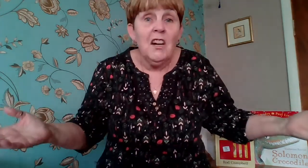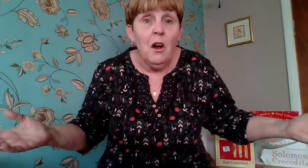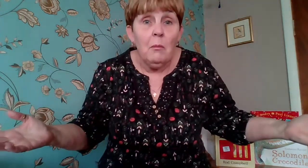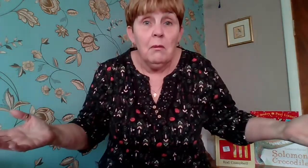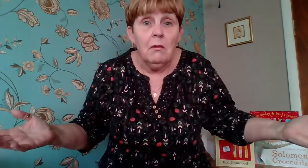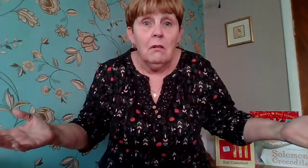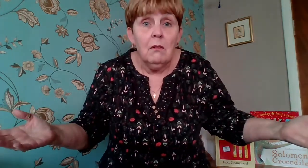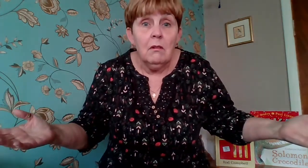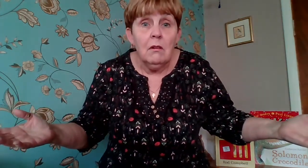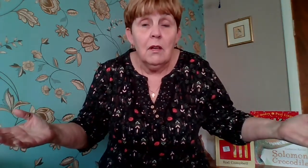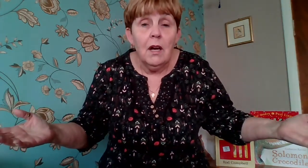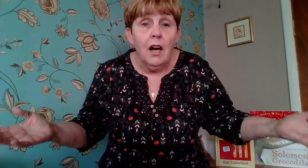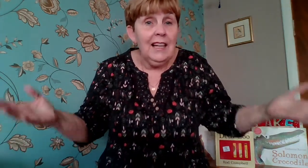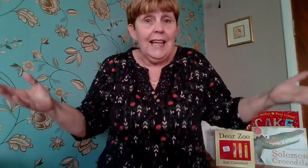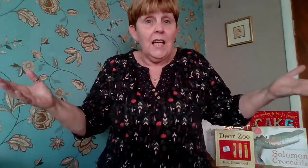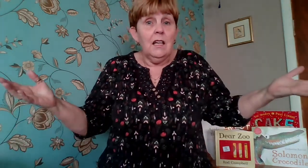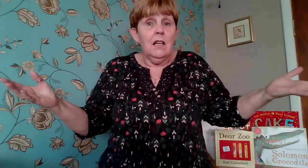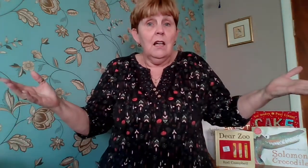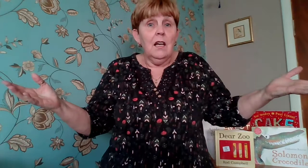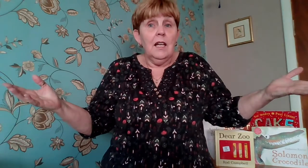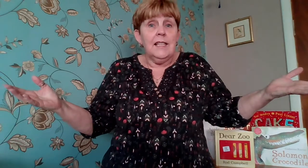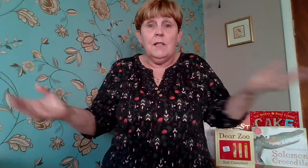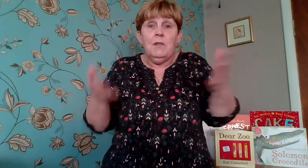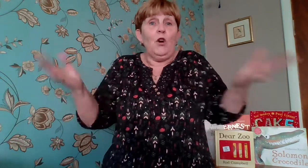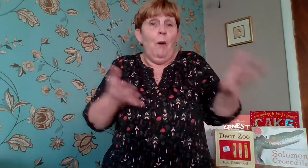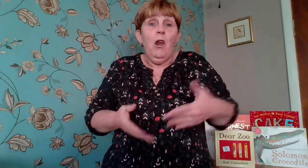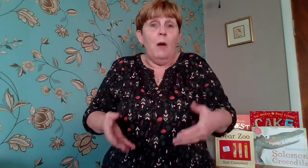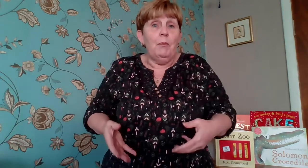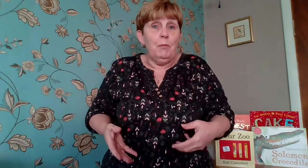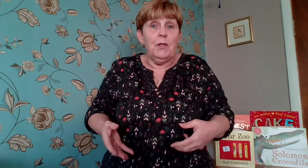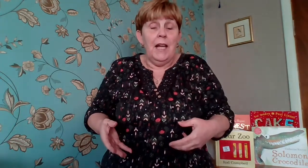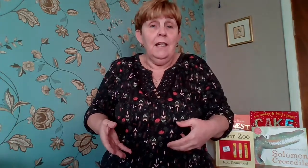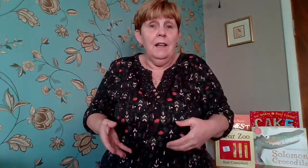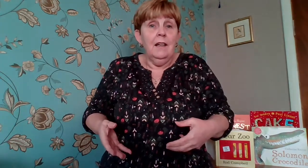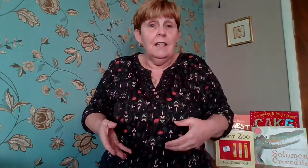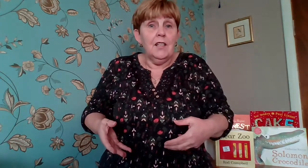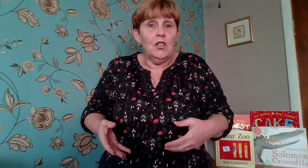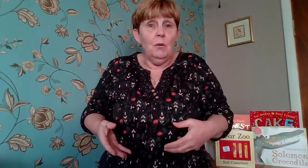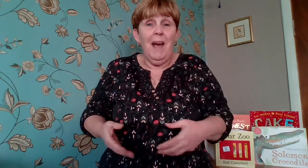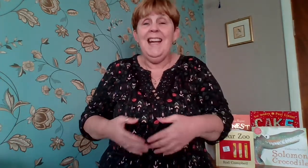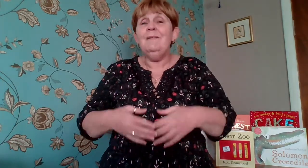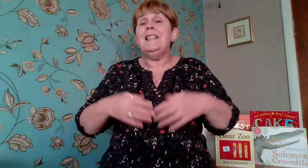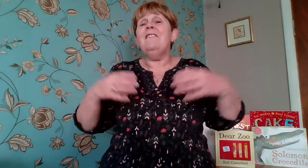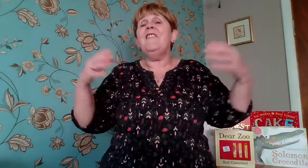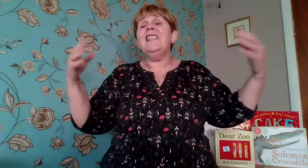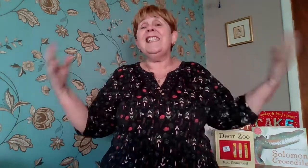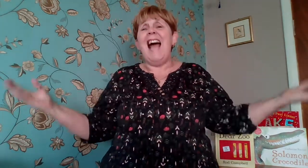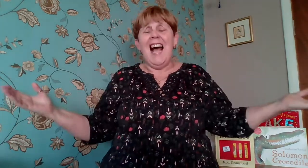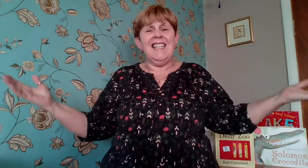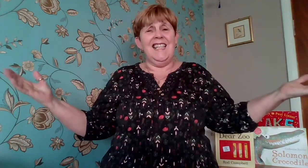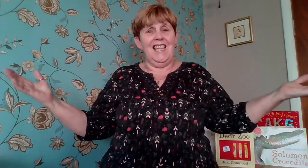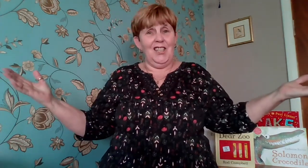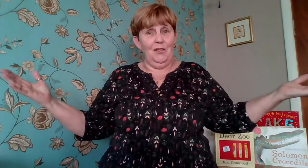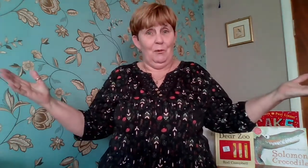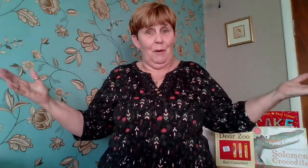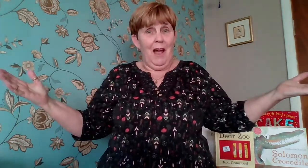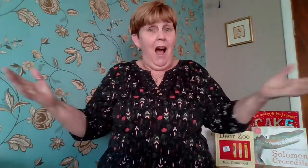turnip, a leek. He says, and we chop it all up and we put it in to the soup and it makes a fantastic soup. He